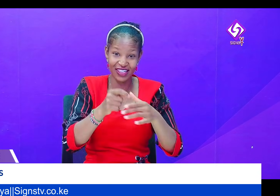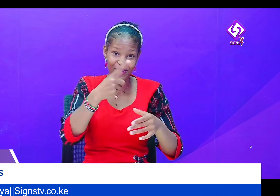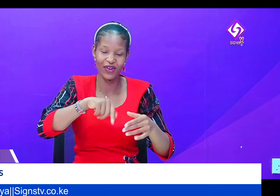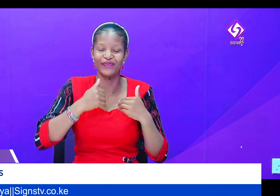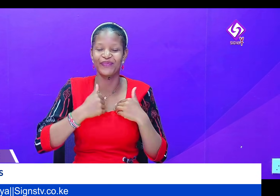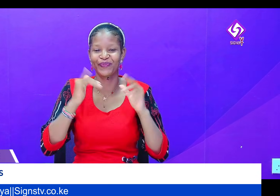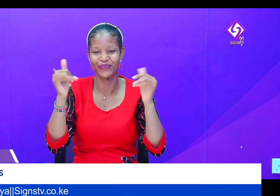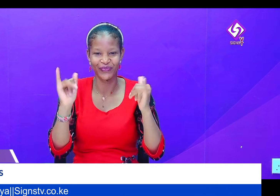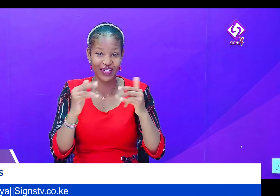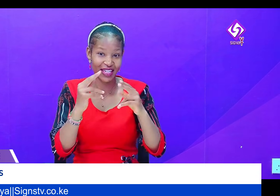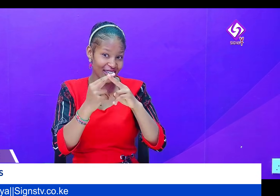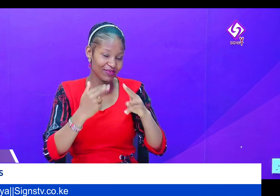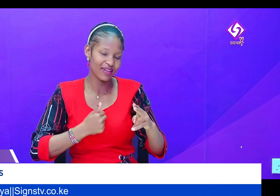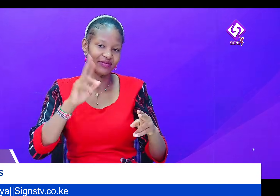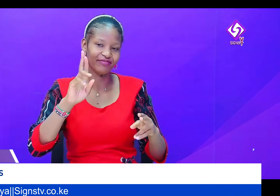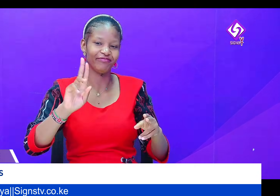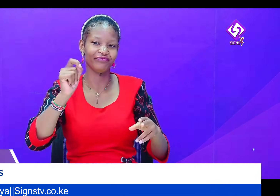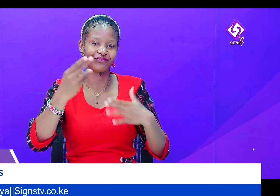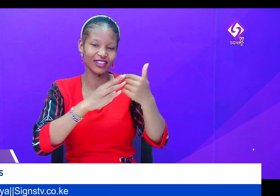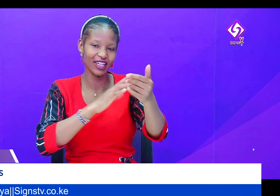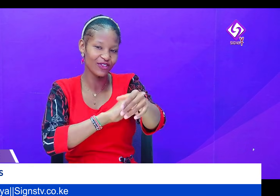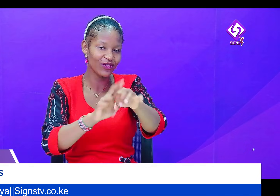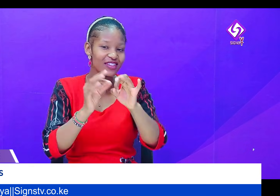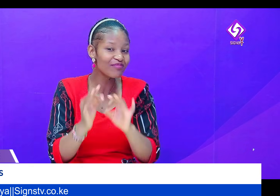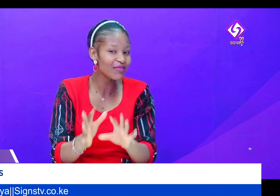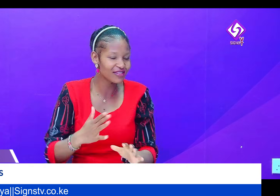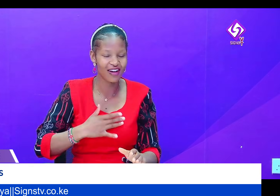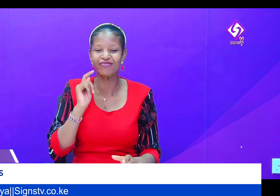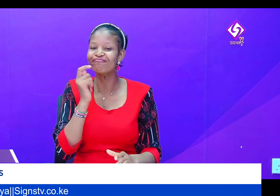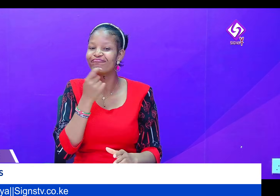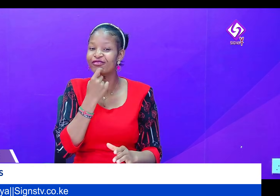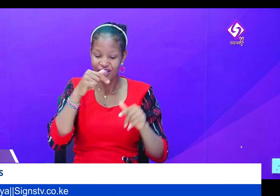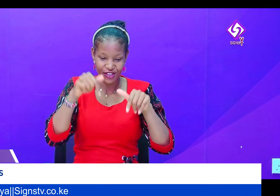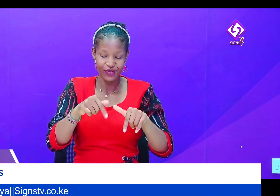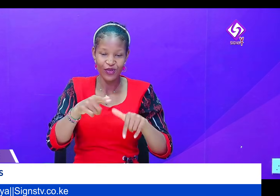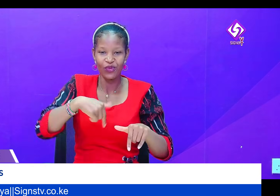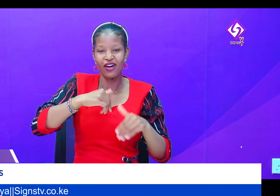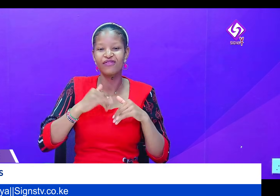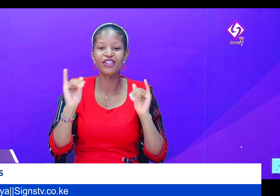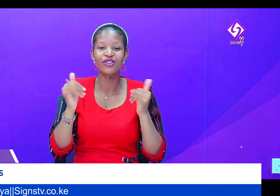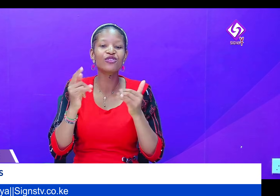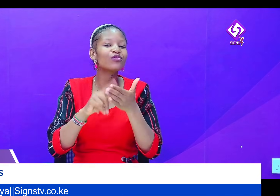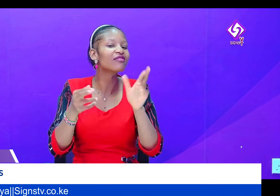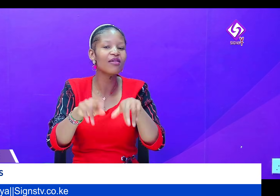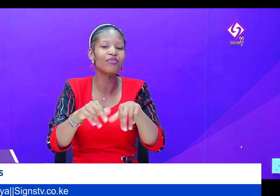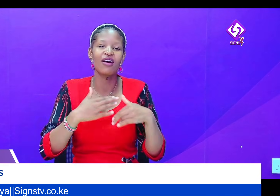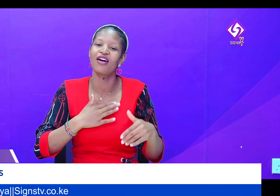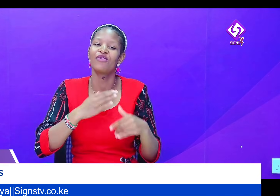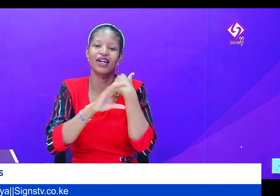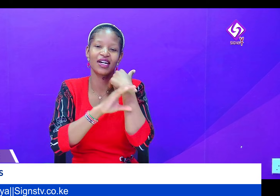Hello and good evening, viewers. Welcome to Science TV Prime News. You are with me, Ruth Wairimo, and my sign language interpreter doing the